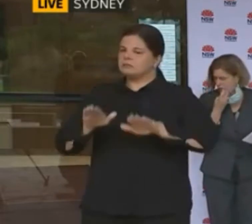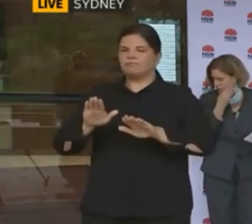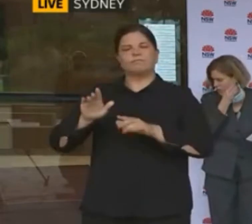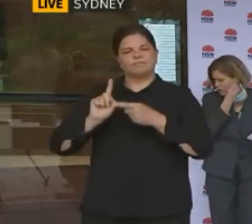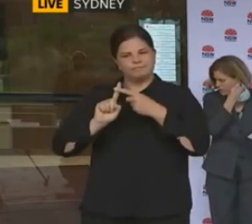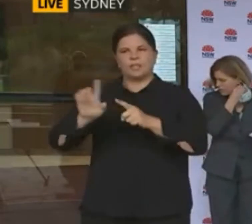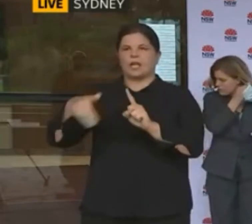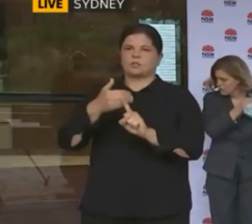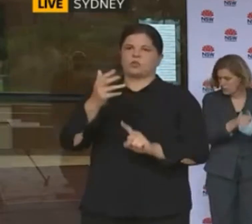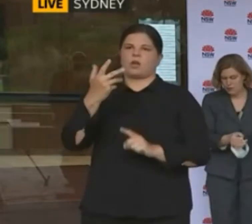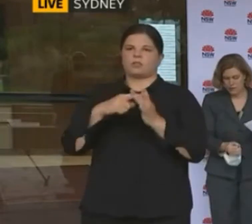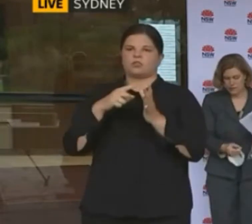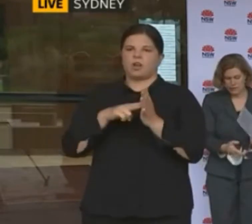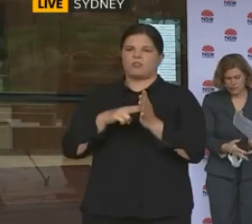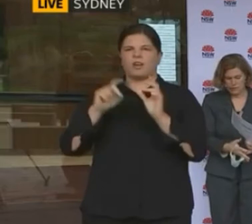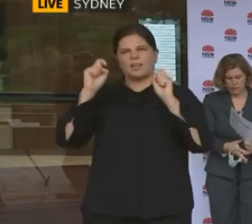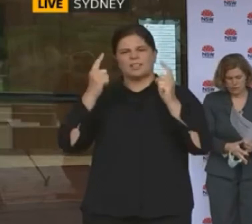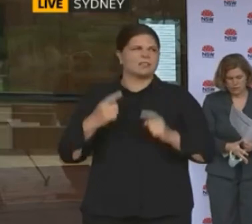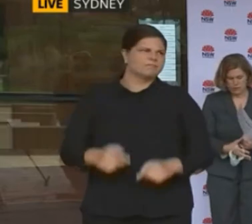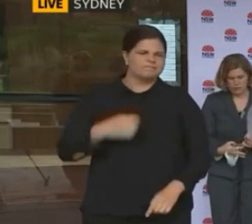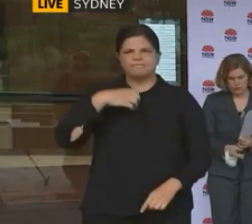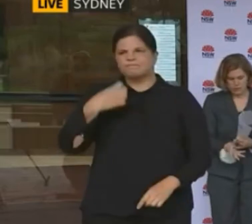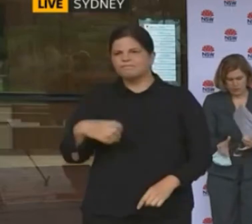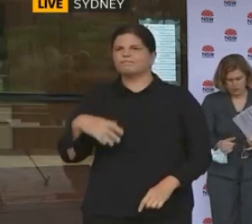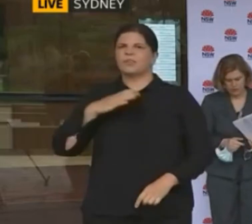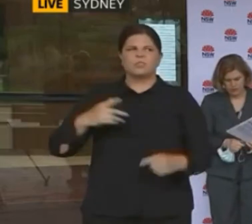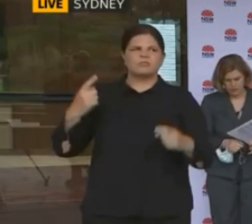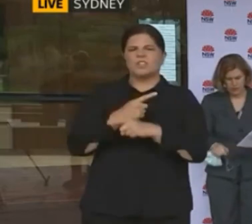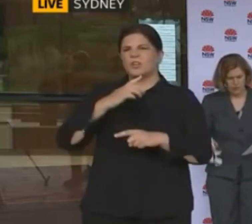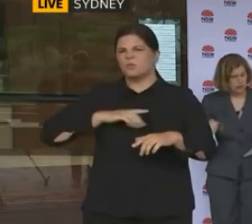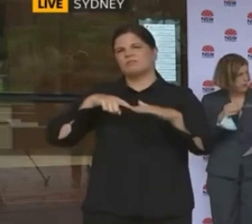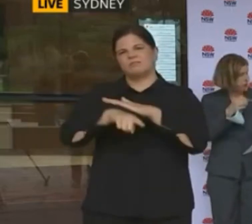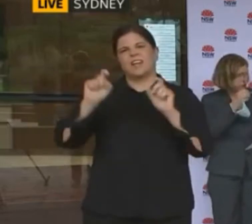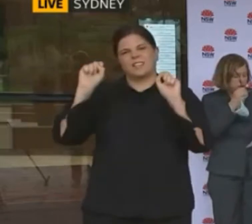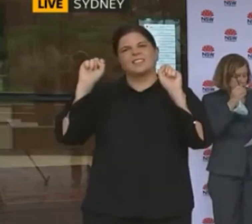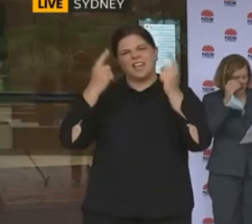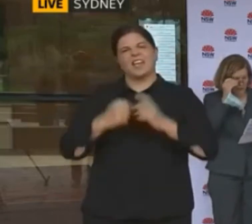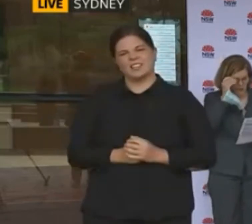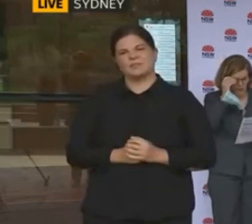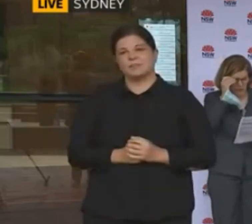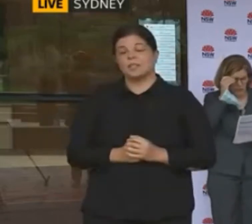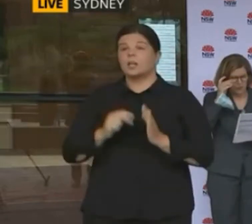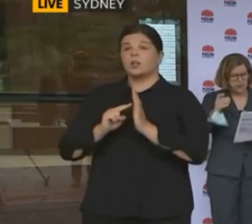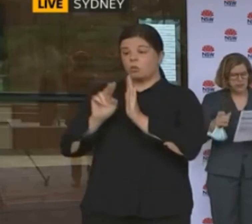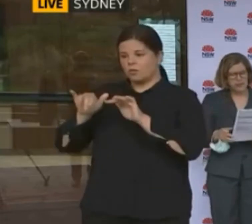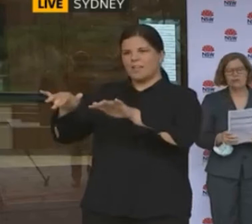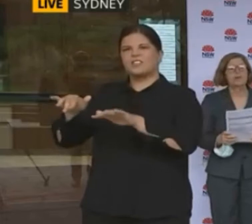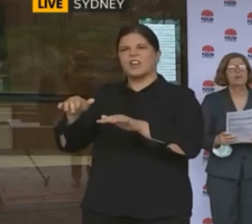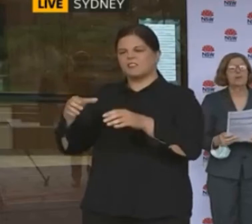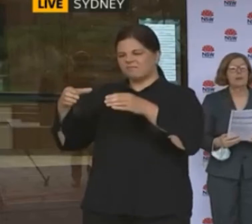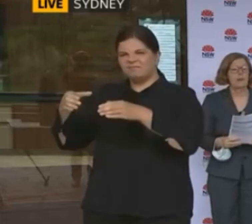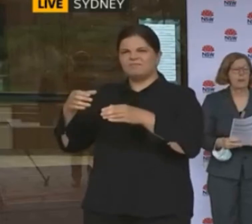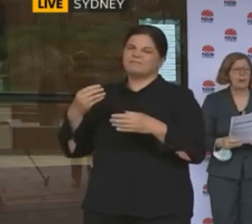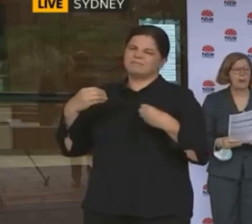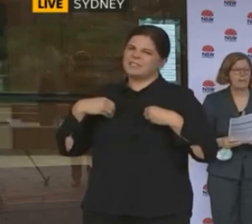of January, and we appreciate how frustrating it is for you. And I want to especially give a shout out to small businesses across the Northern Beaches. We know you're